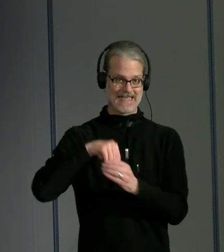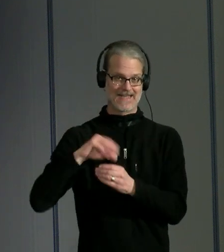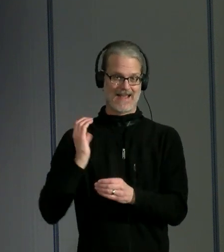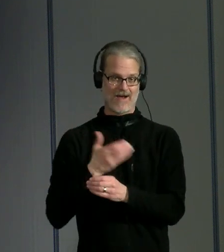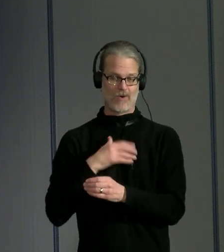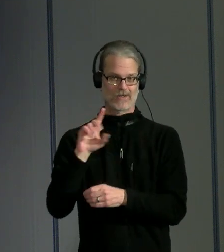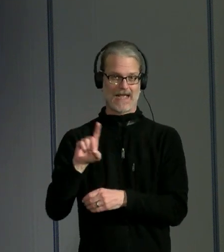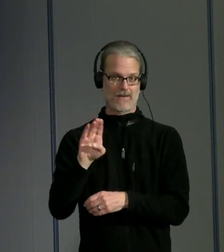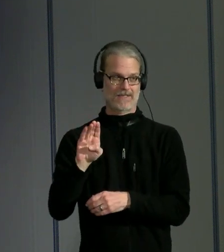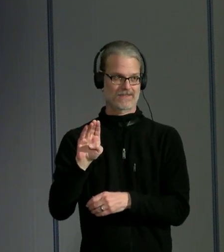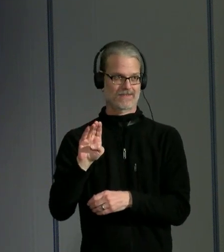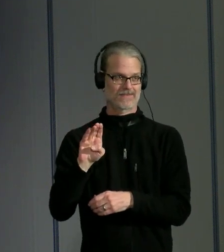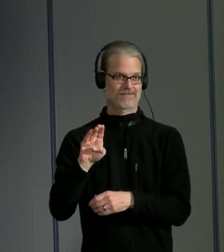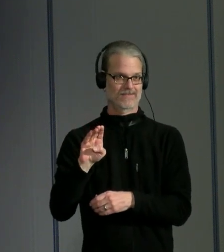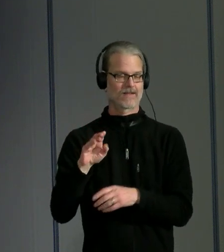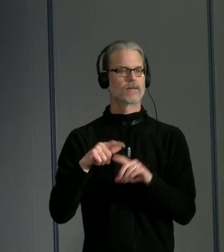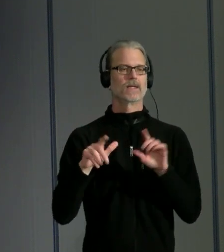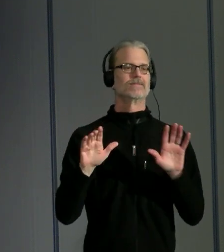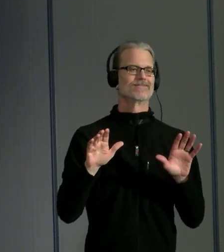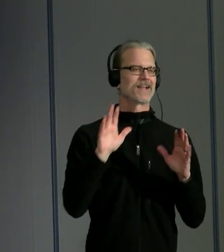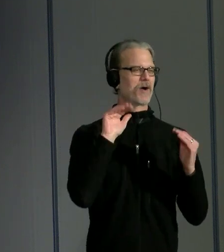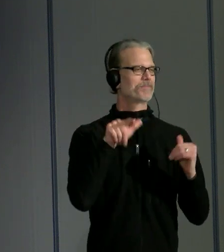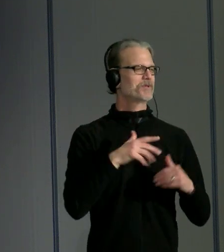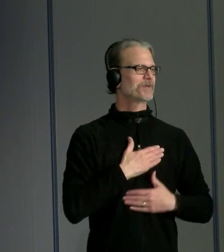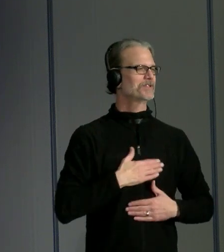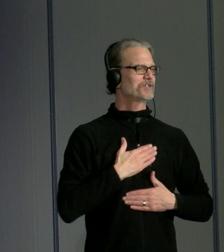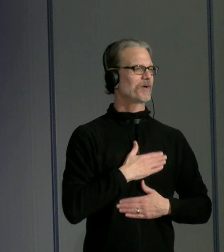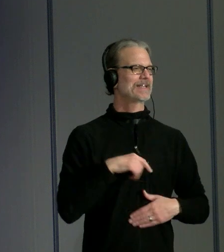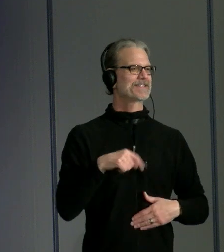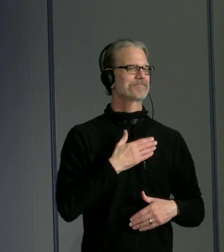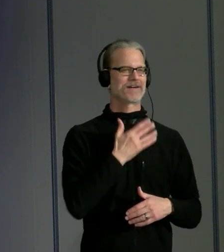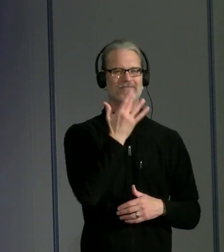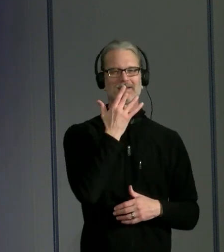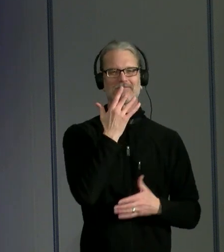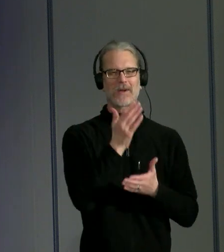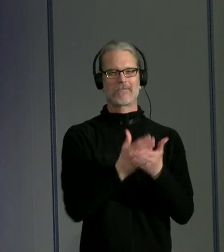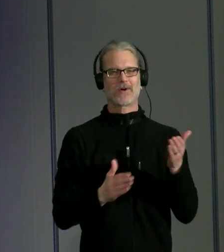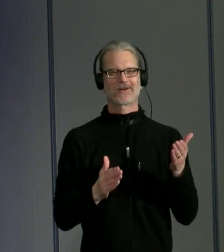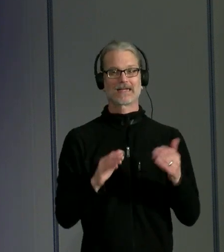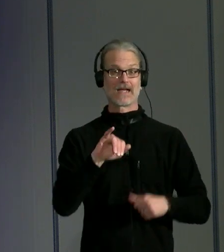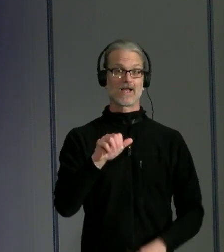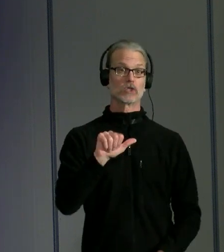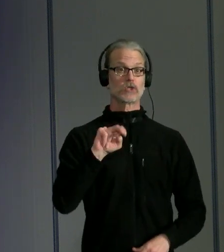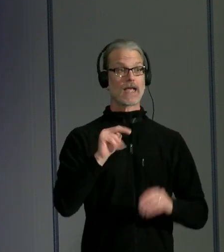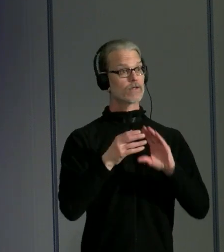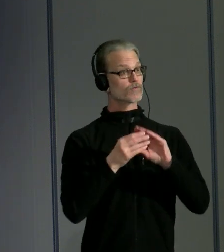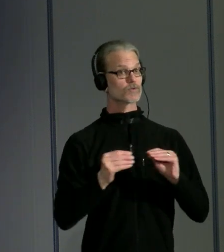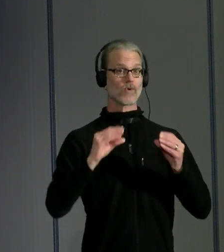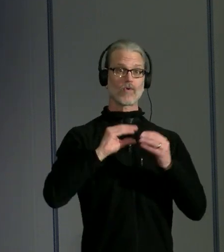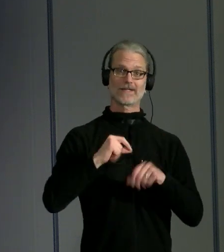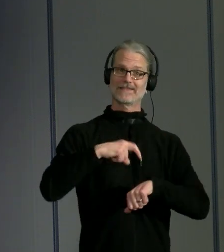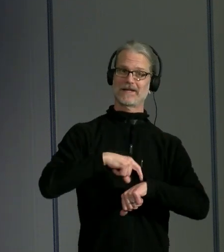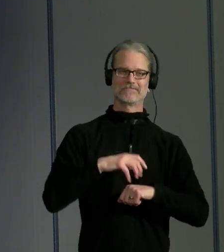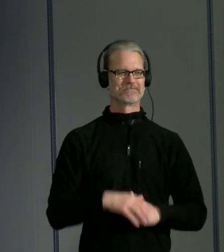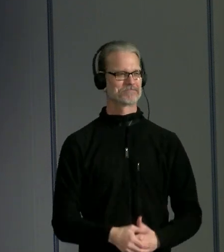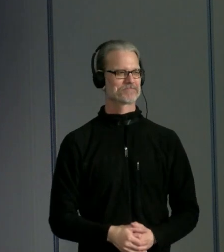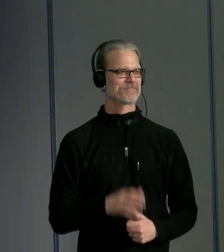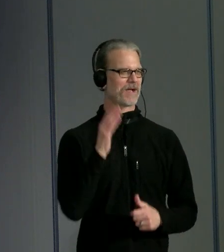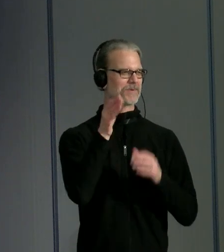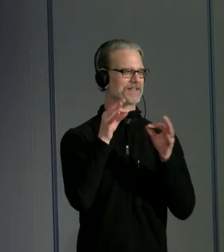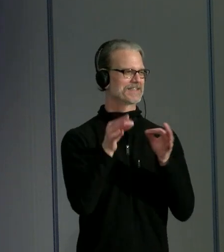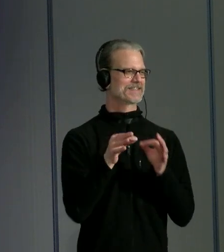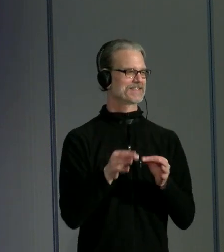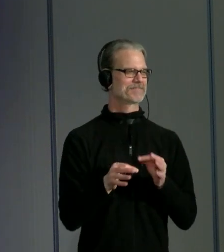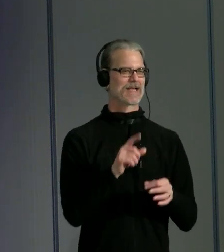set. But I hope you enjoy them. This is my favorite part of the show, Jan story time. I'm going to tell you about